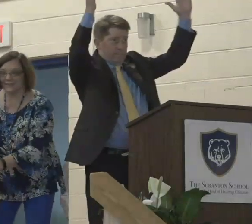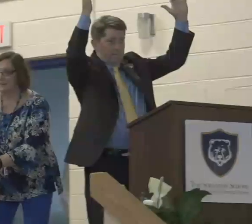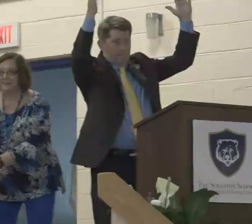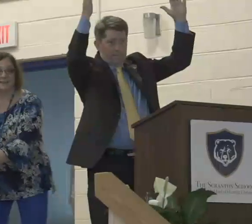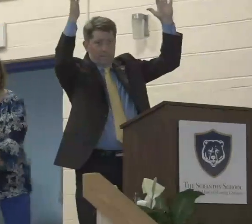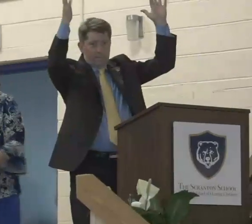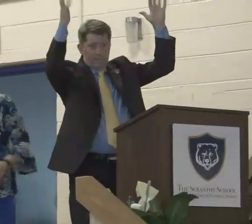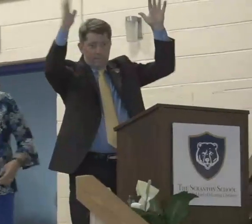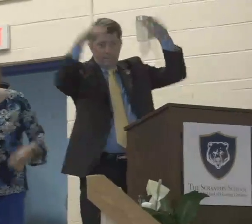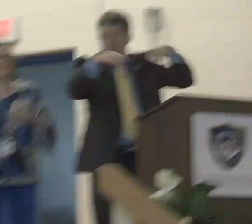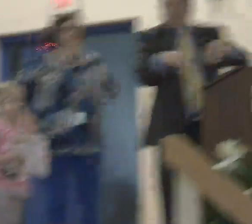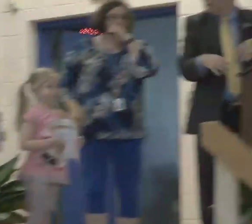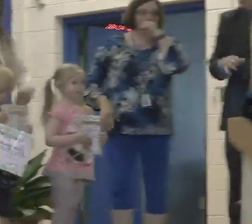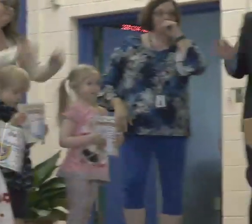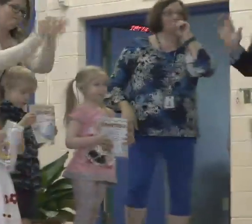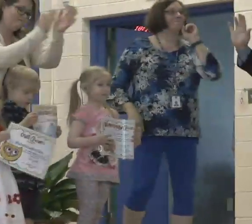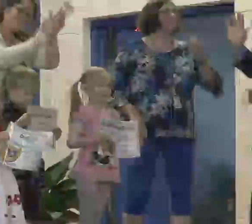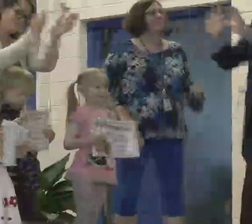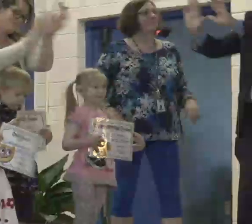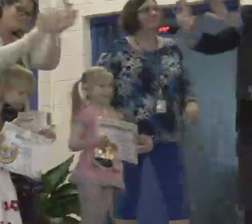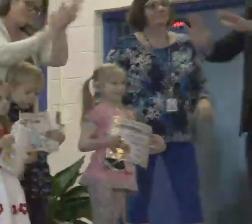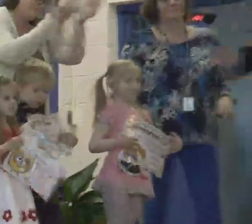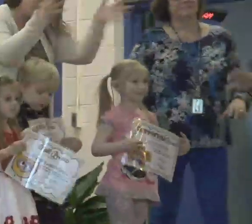Yay, loud round of applause for Linda Treat's class.